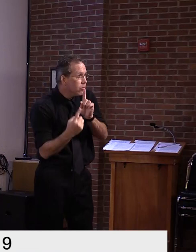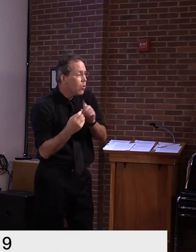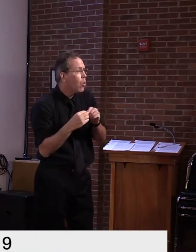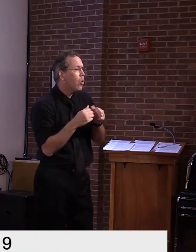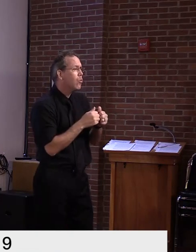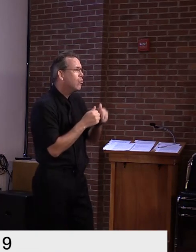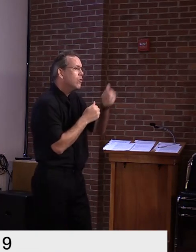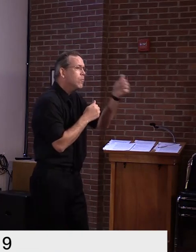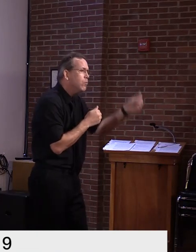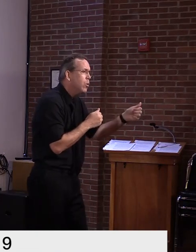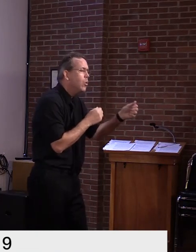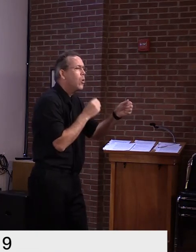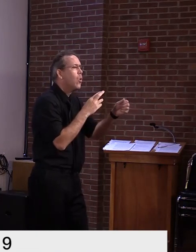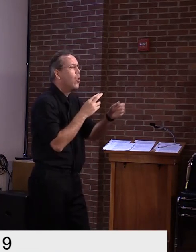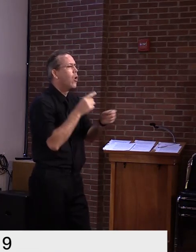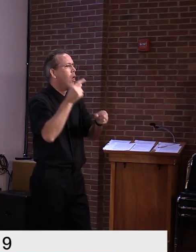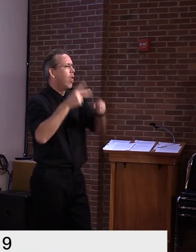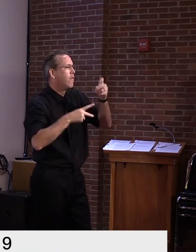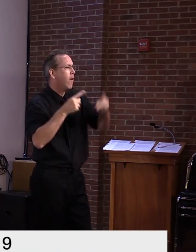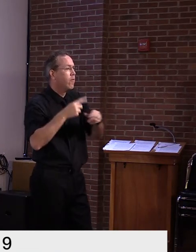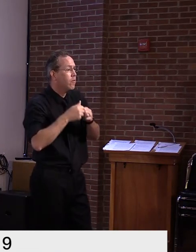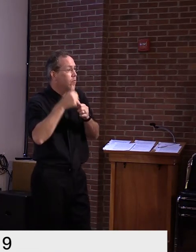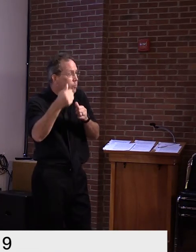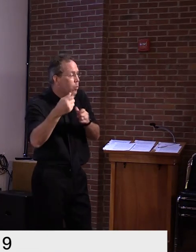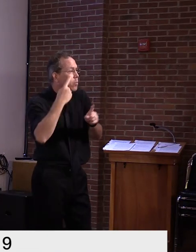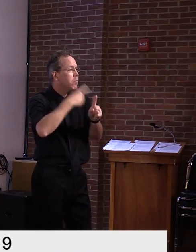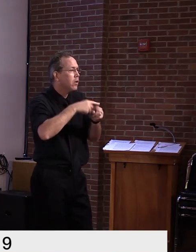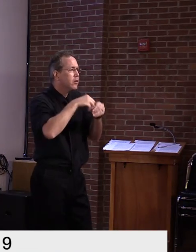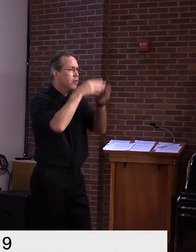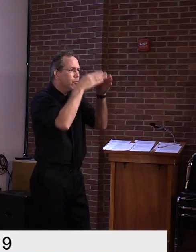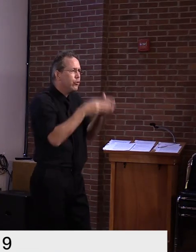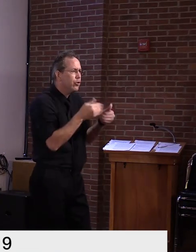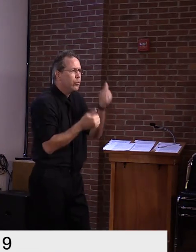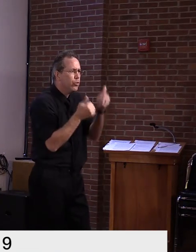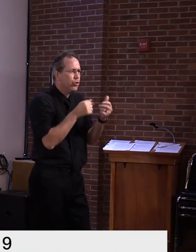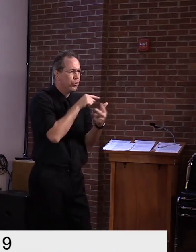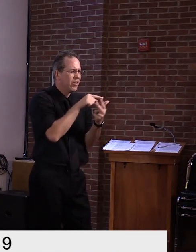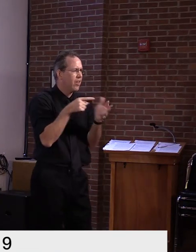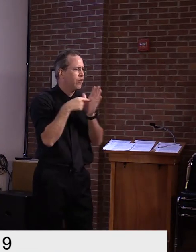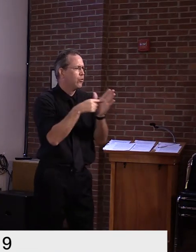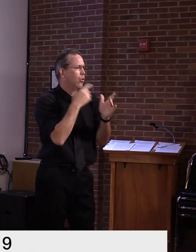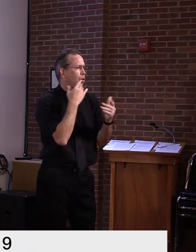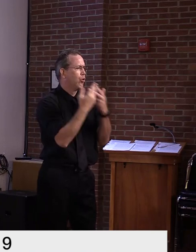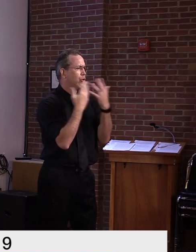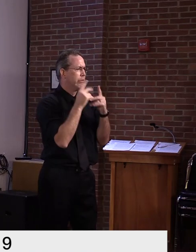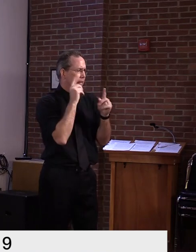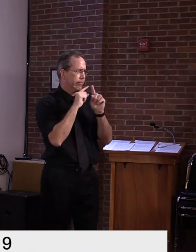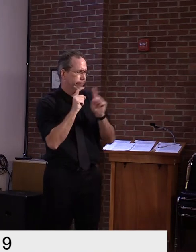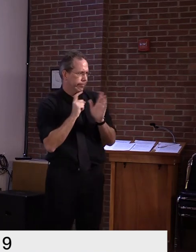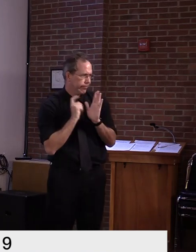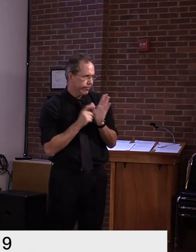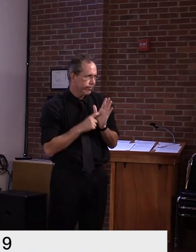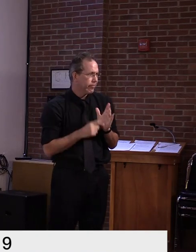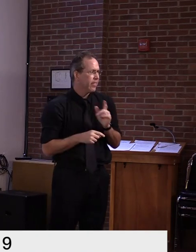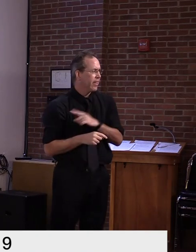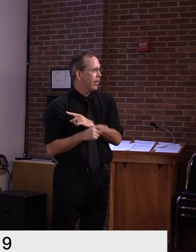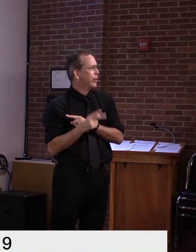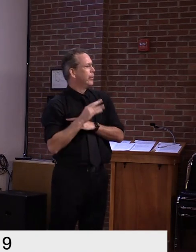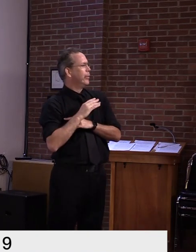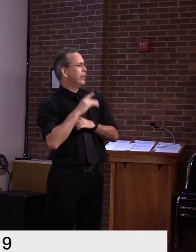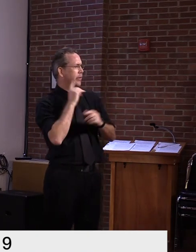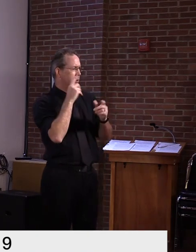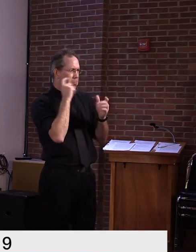to be remote. So is it fully remote or is it 5 days in person? And I think that will be helpful for people to see the differences across the